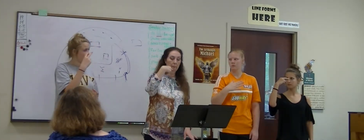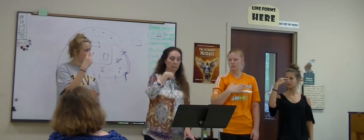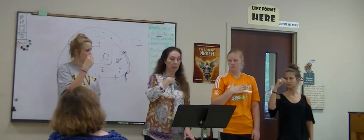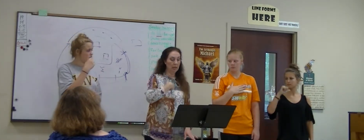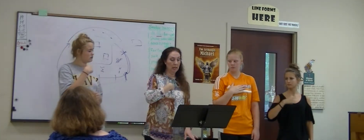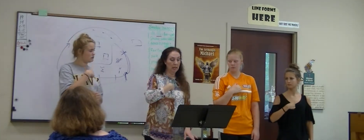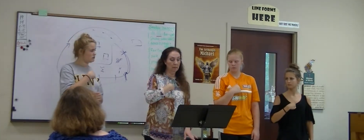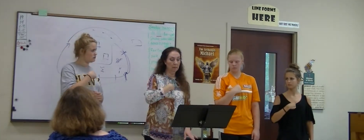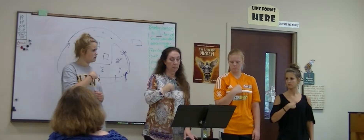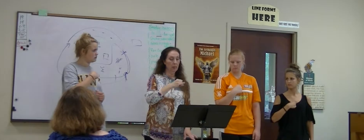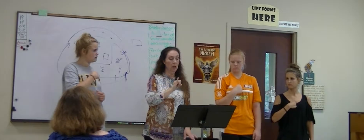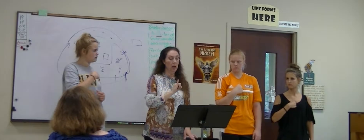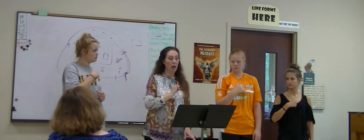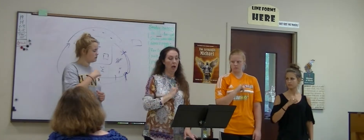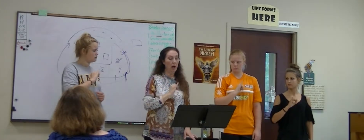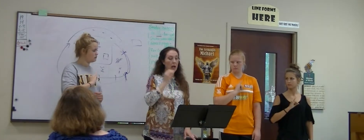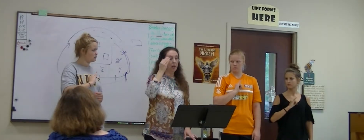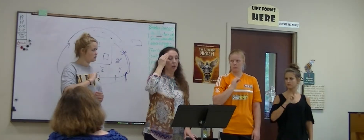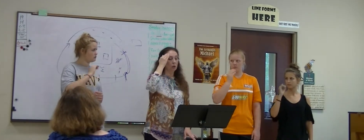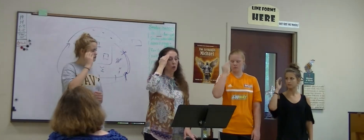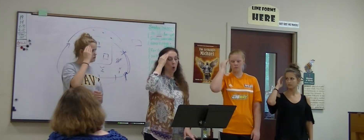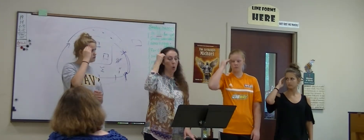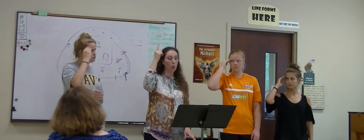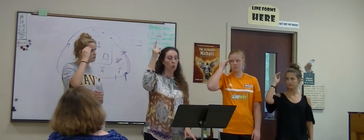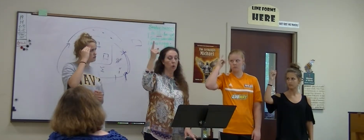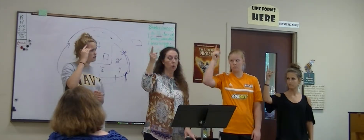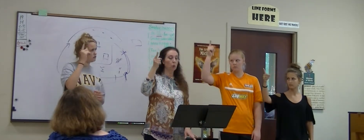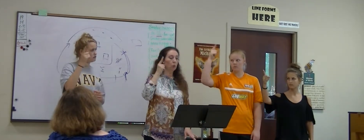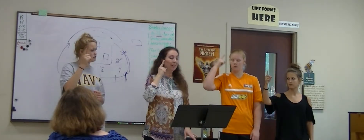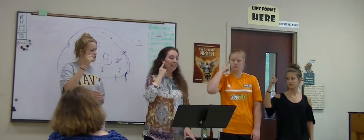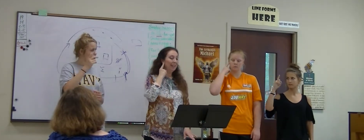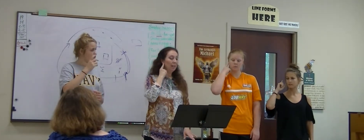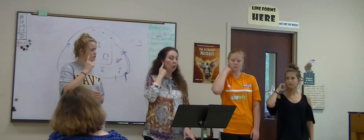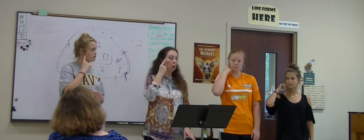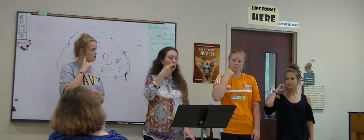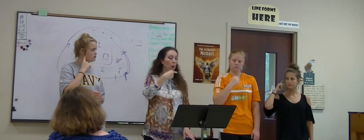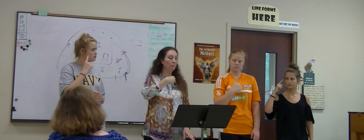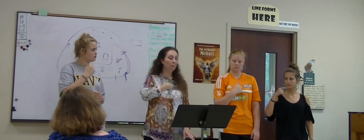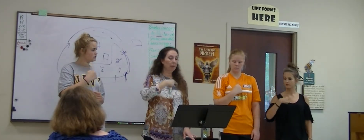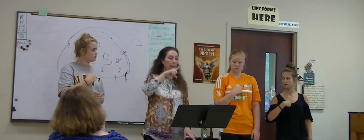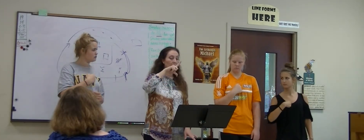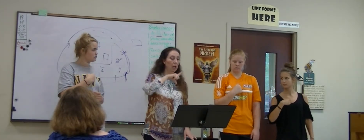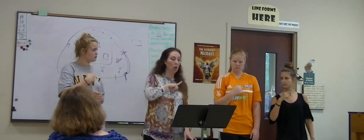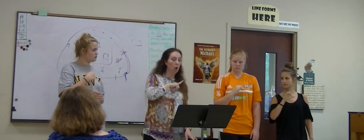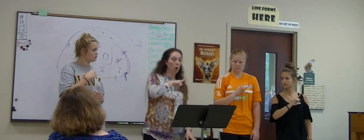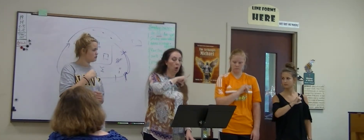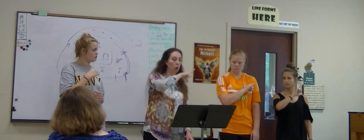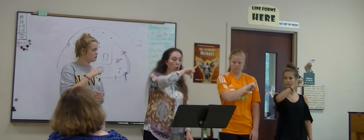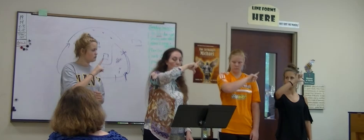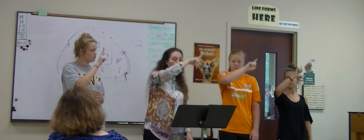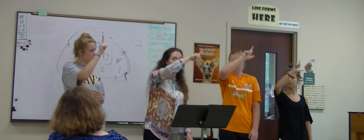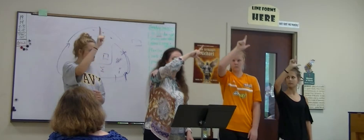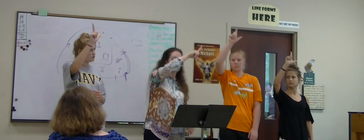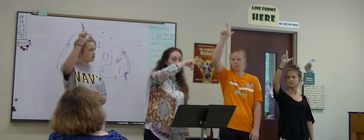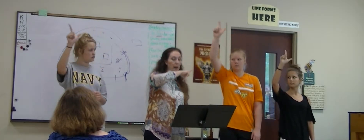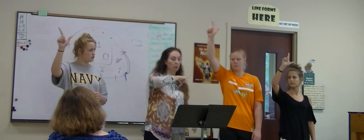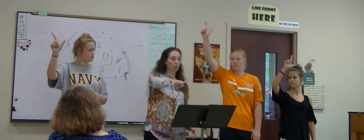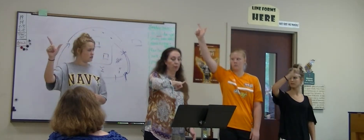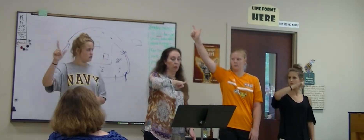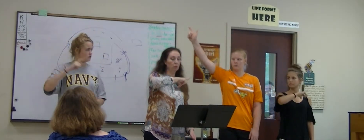me. I know you hear me, Lord. And you're tapping your thumb to